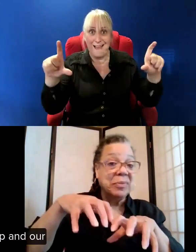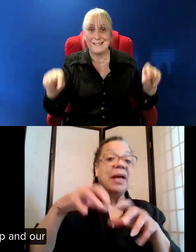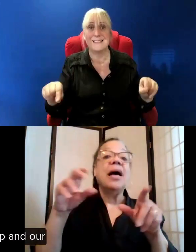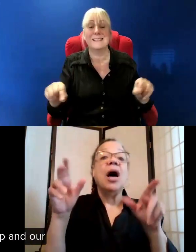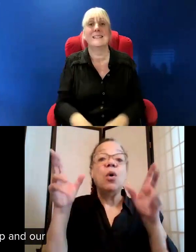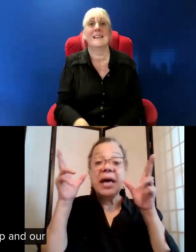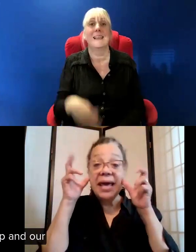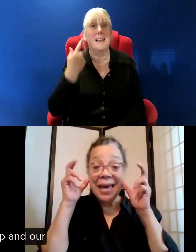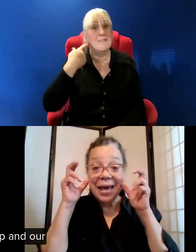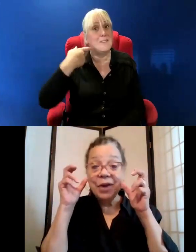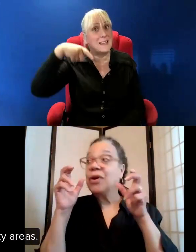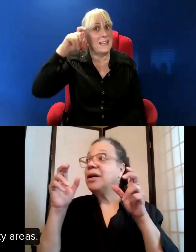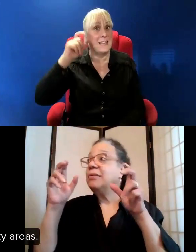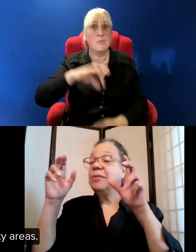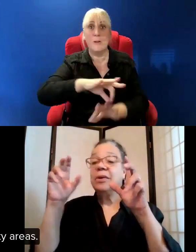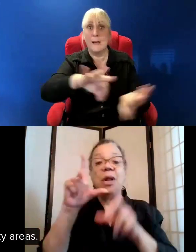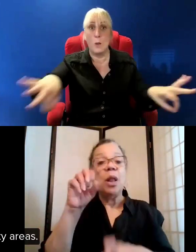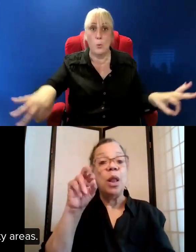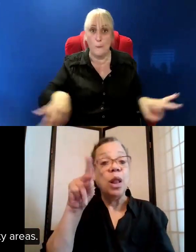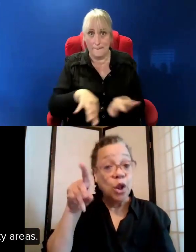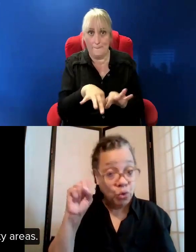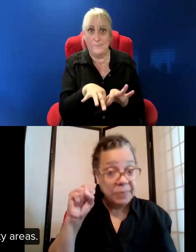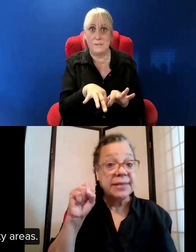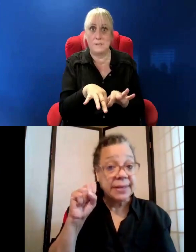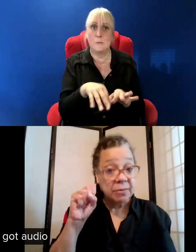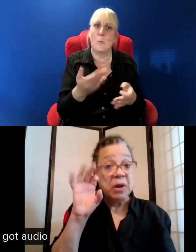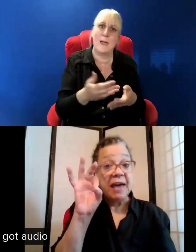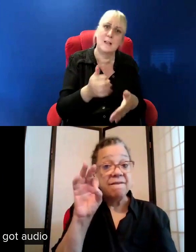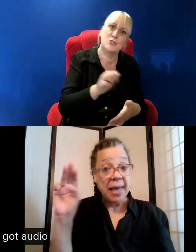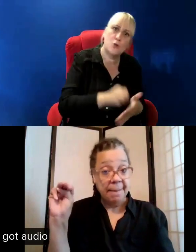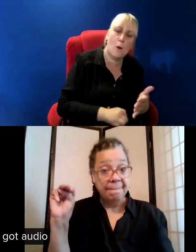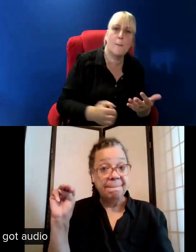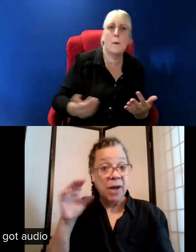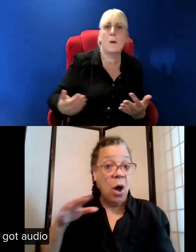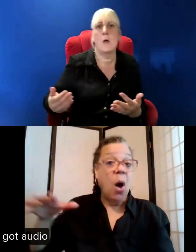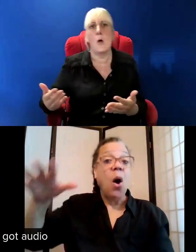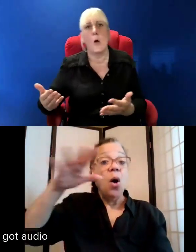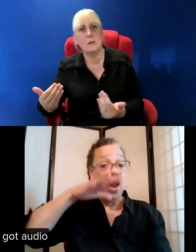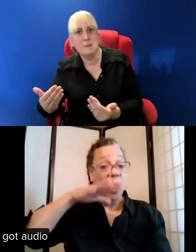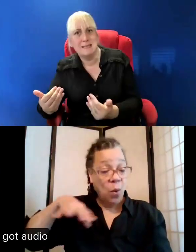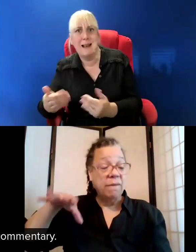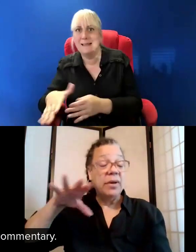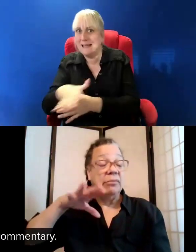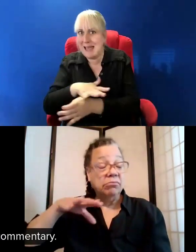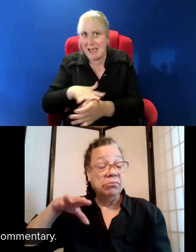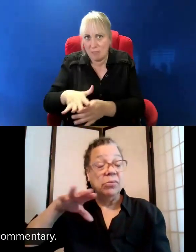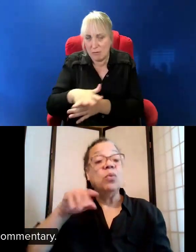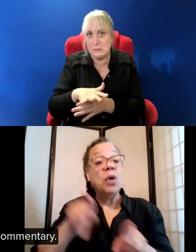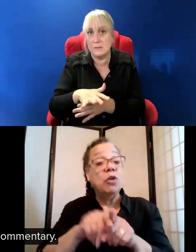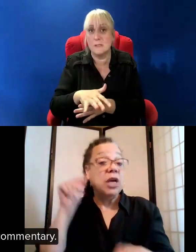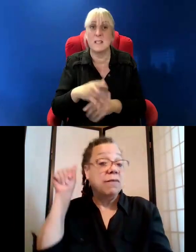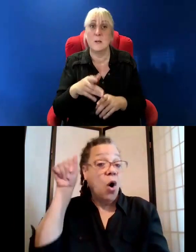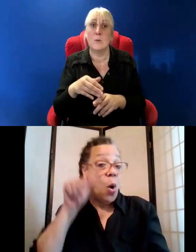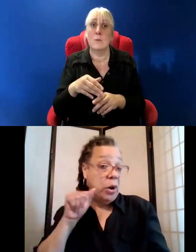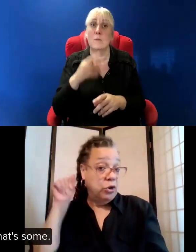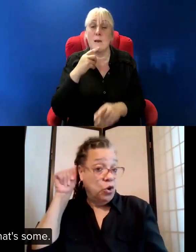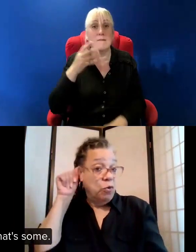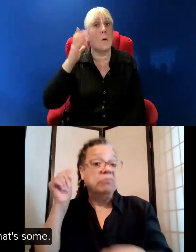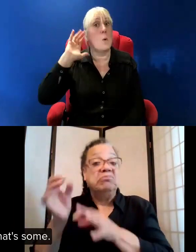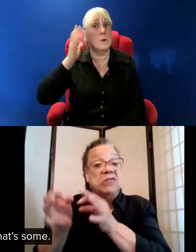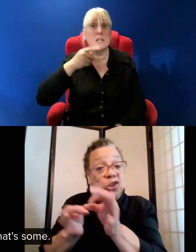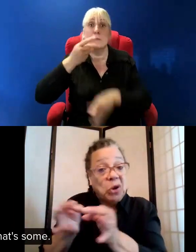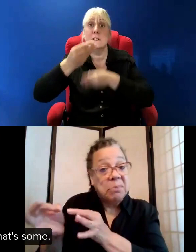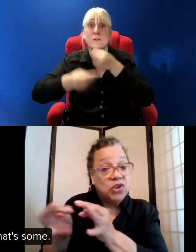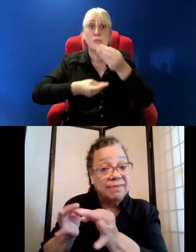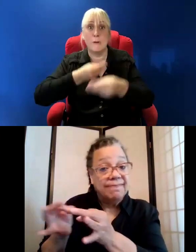our shop and our hospitality areas, and we've got audio descriptive commentary.